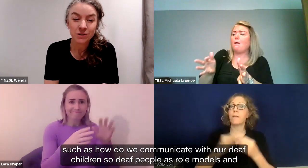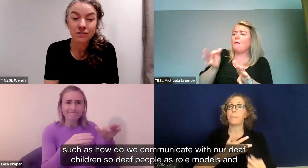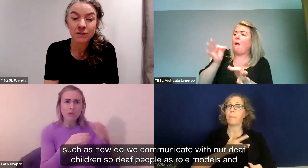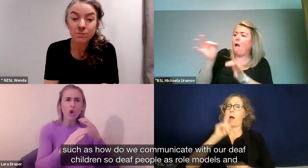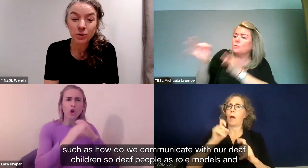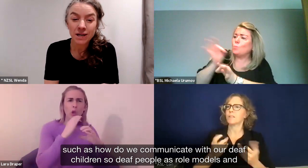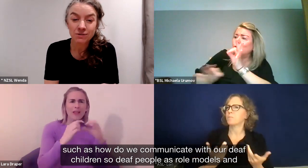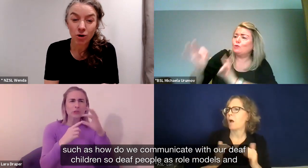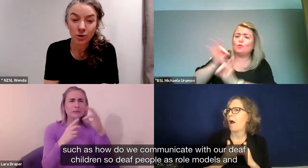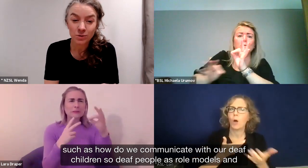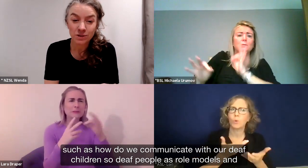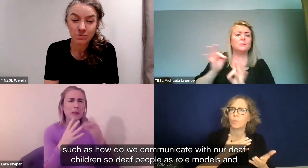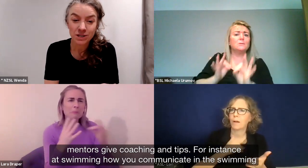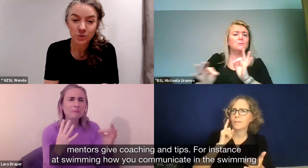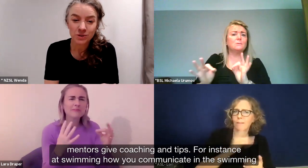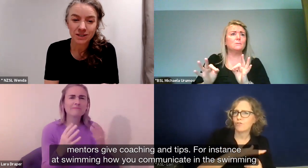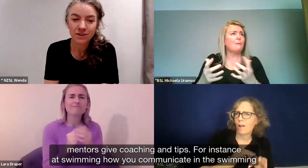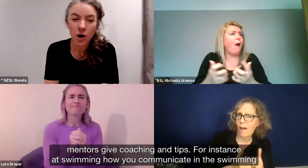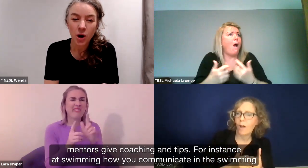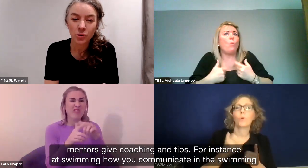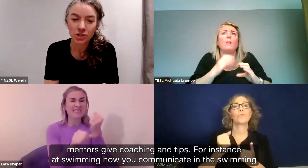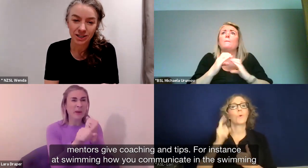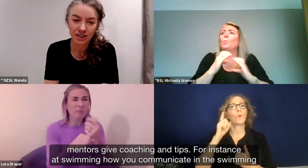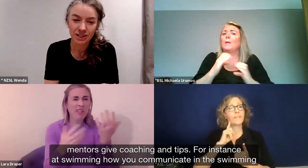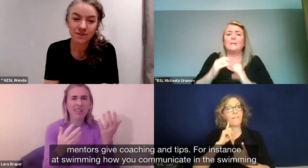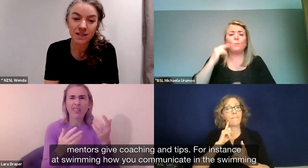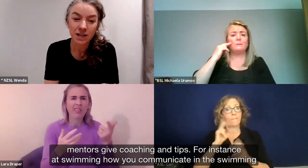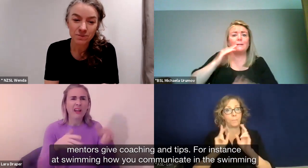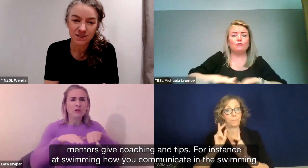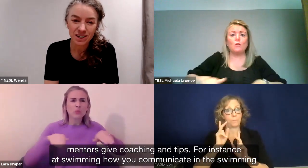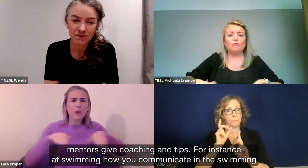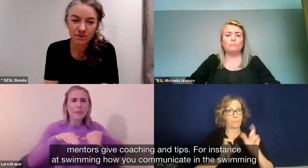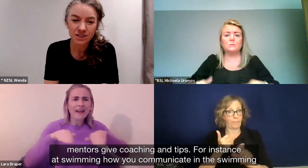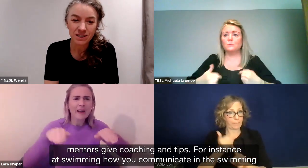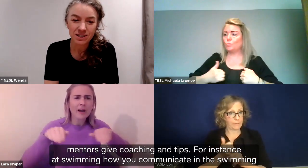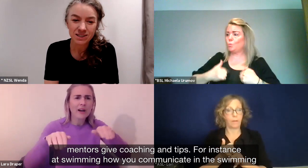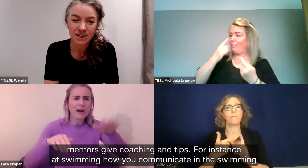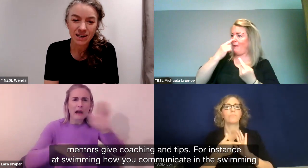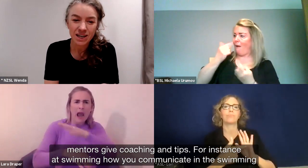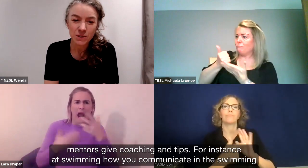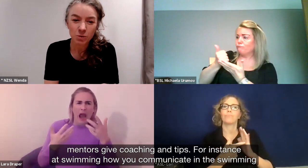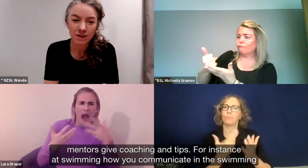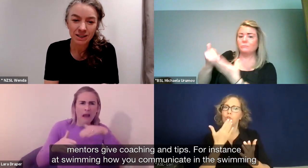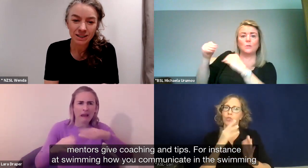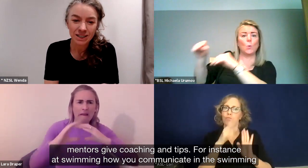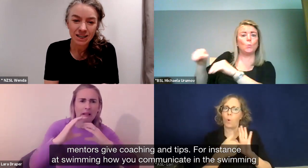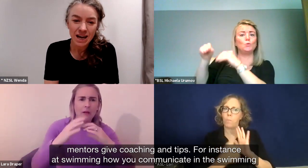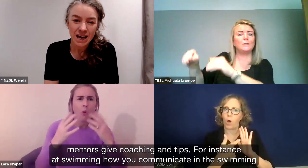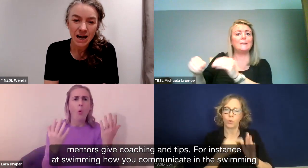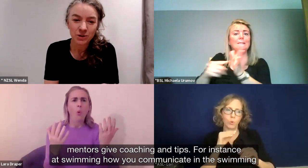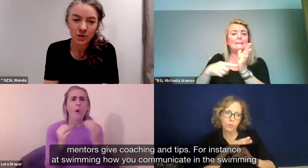children? So deaf people as role models and mentors give coaching, give tips. For instance, at swimming,